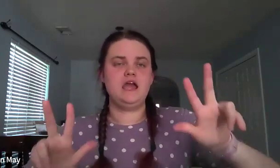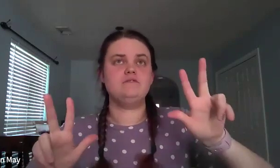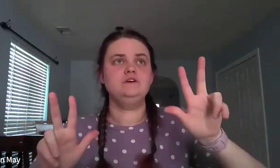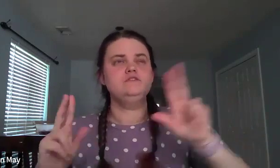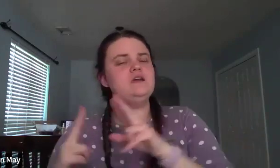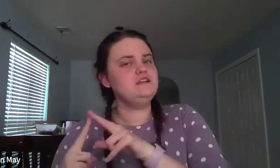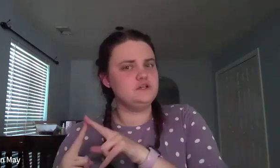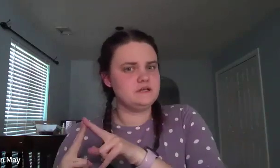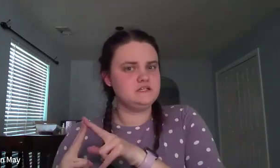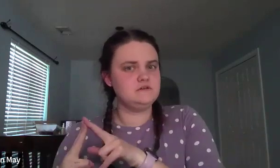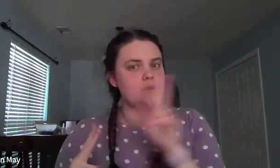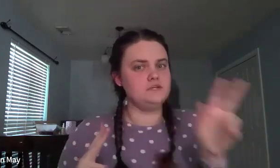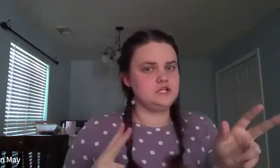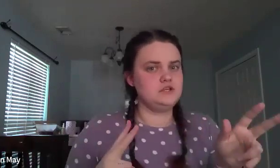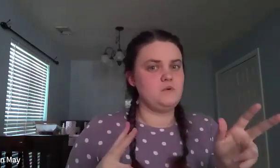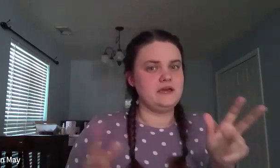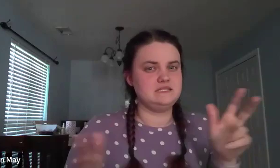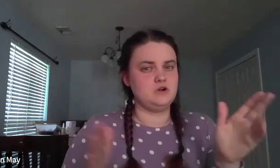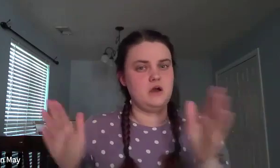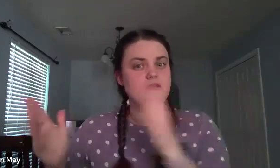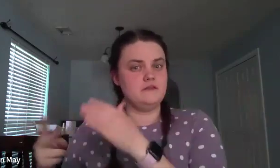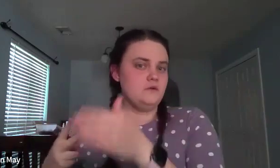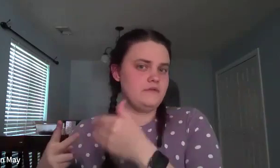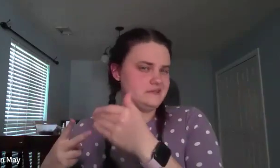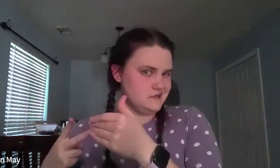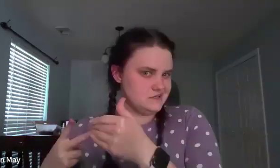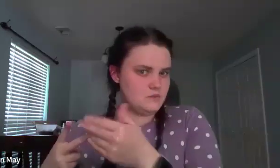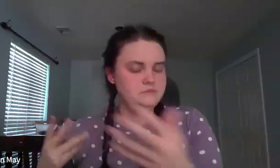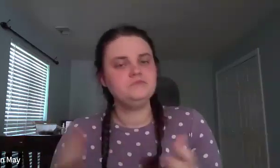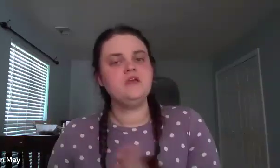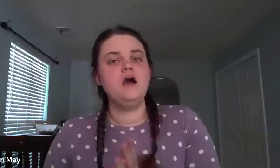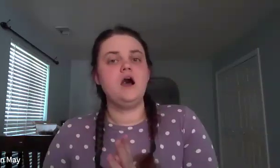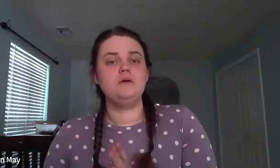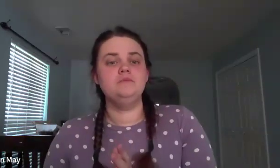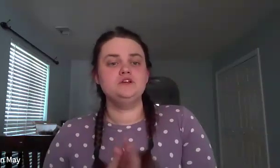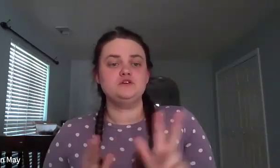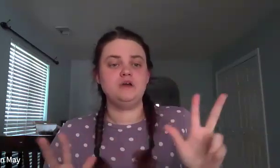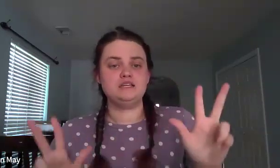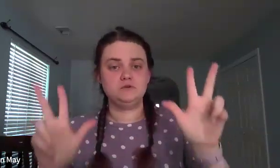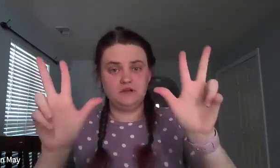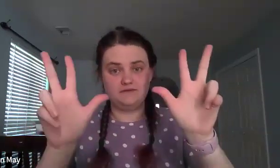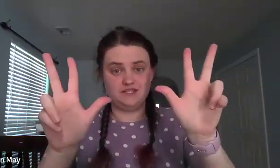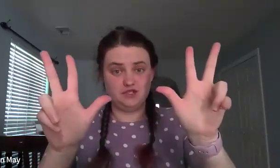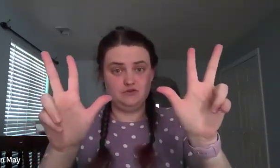have, there are kind of two ways to do it. I'm going to show you the one that I see more common and then the one that's not as common. So basketball, you're going to have is 2